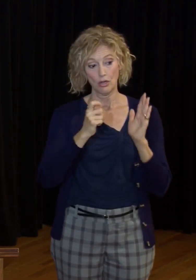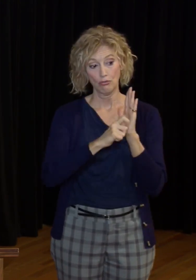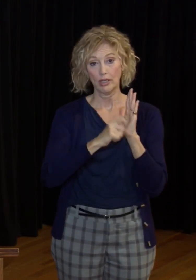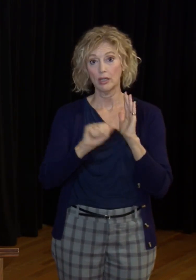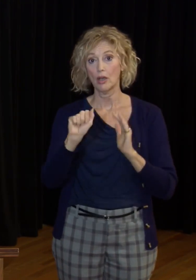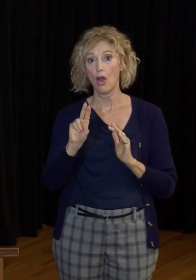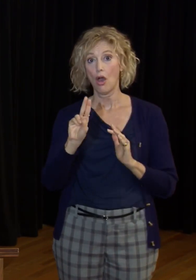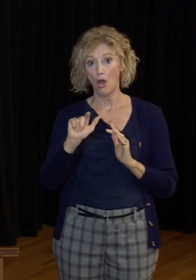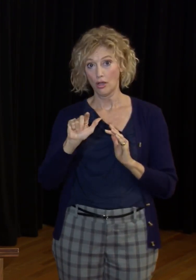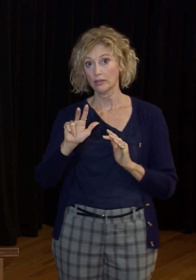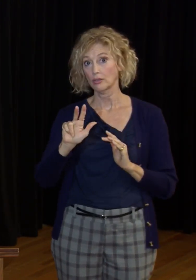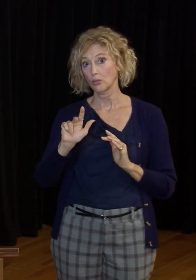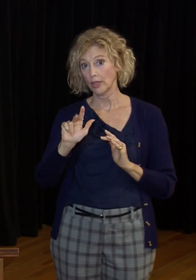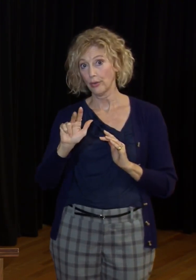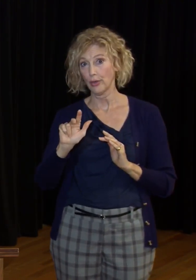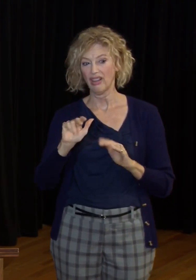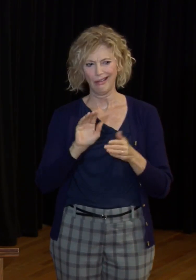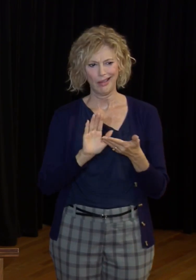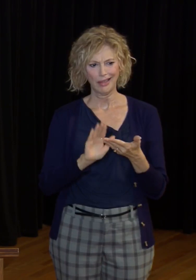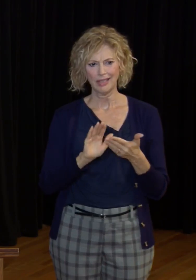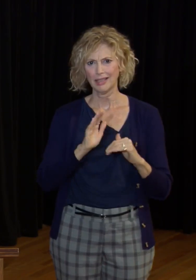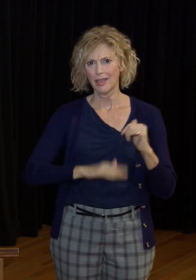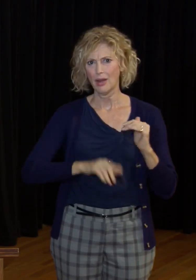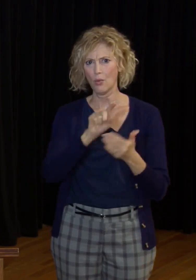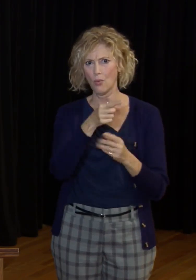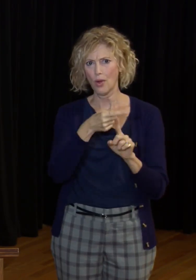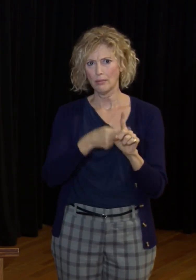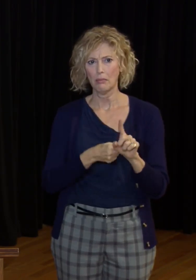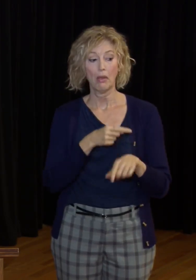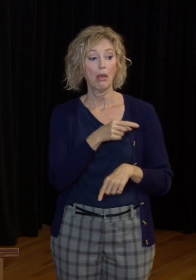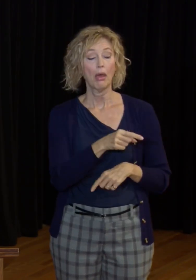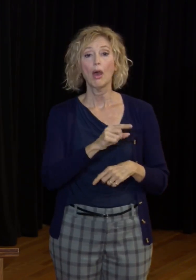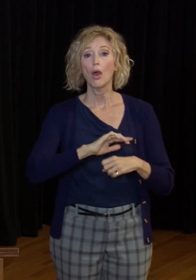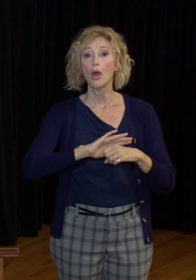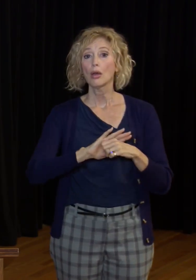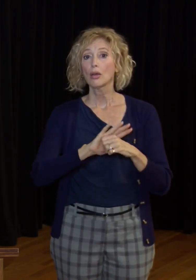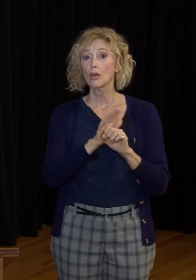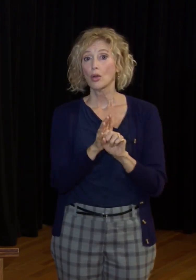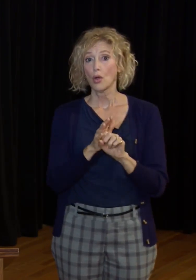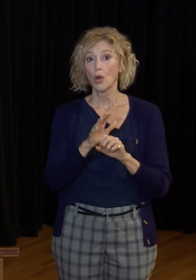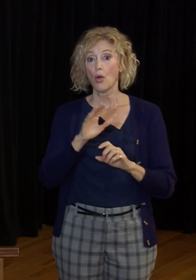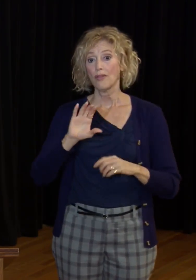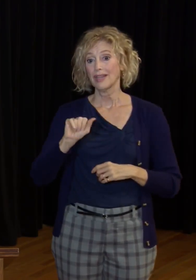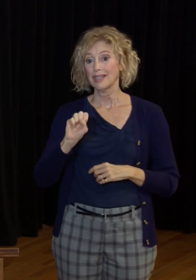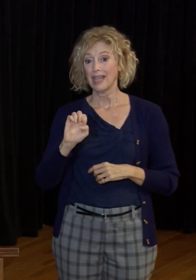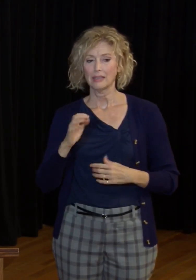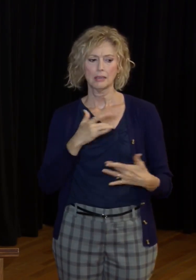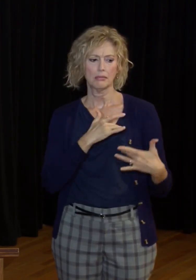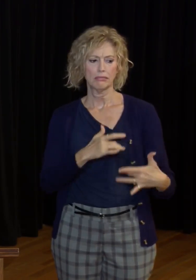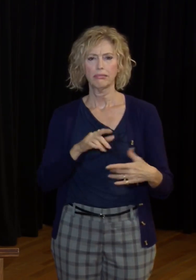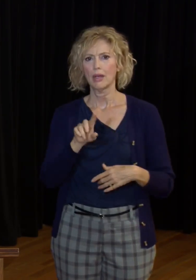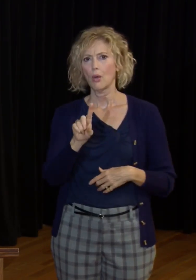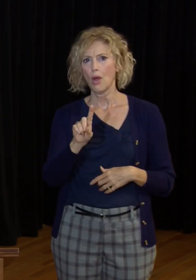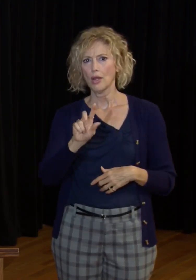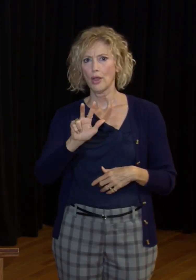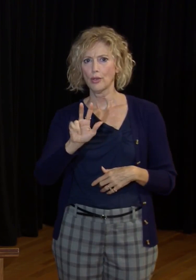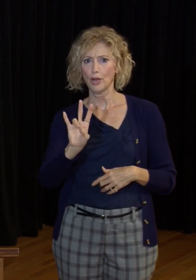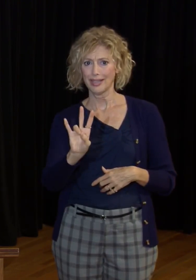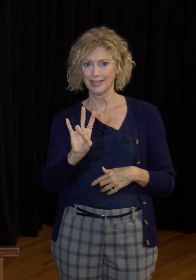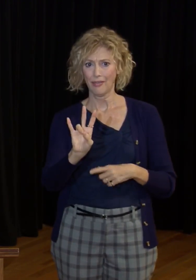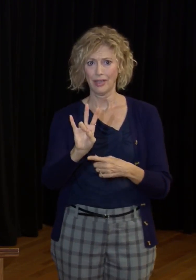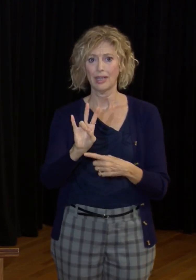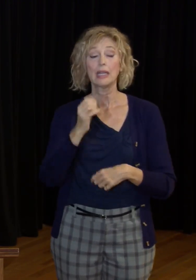August 23rd, less than a month ago. And this article said, Hawaii's daily COVID cases are forecast to peak at 3,700 in October.